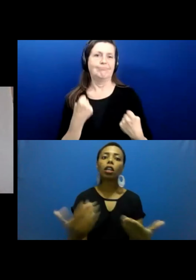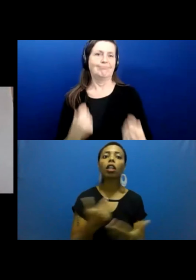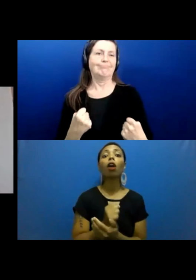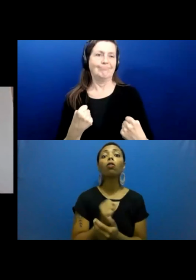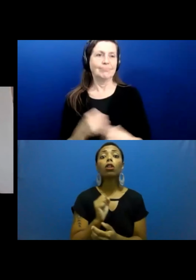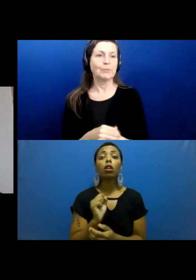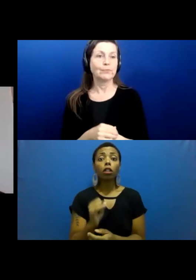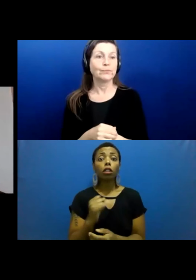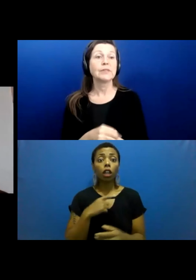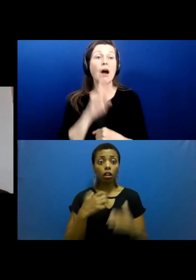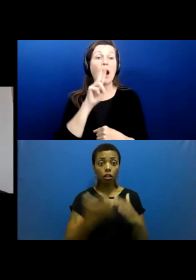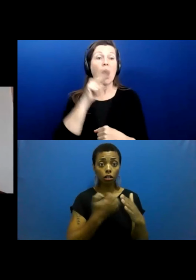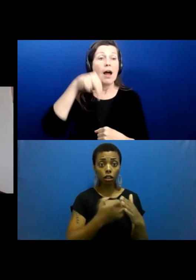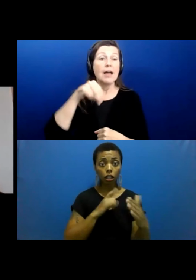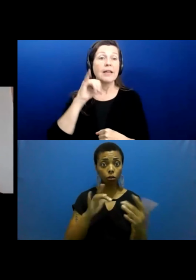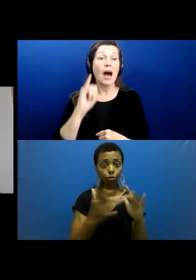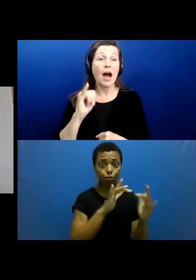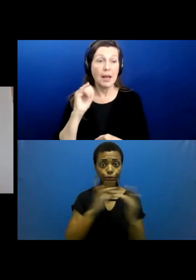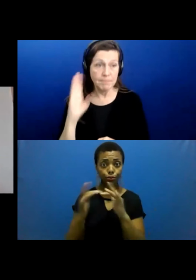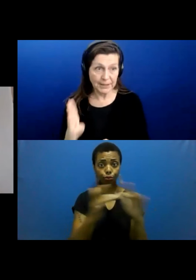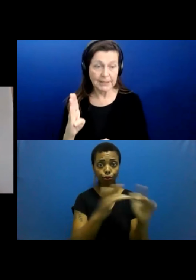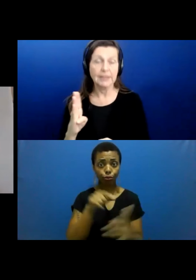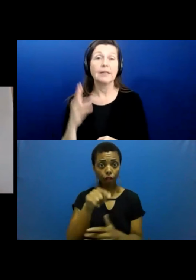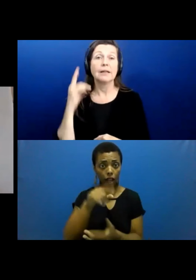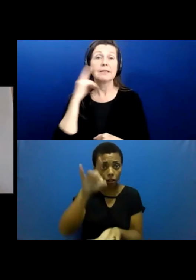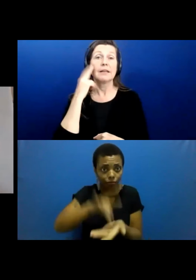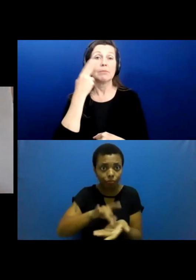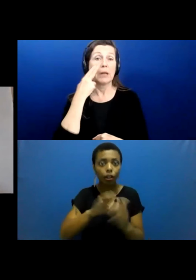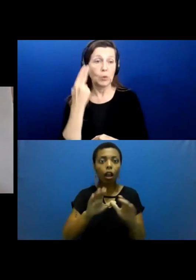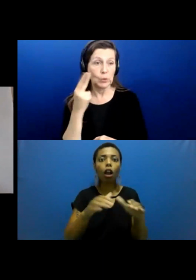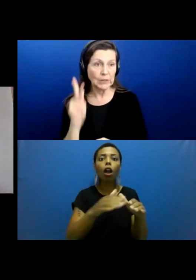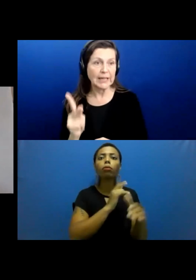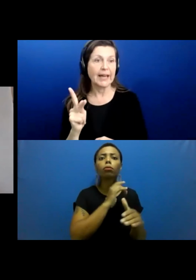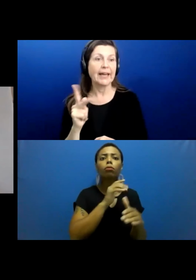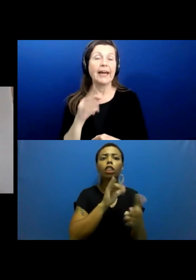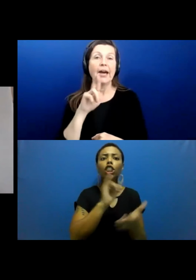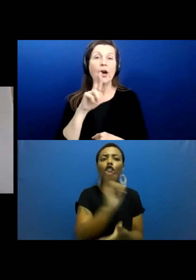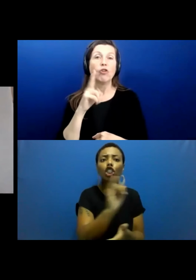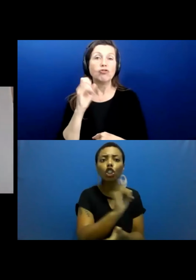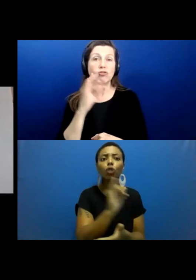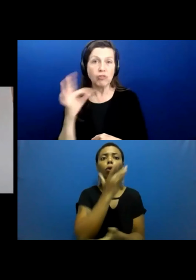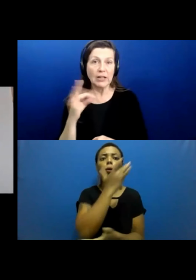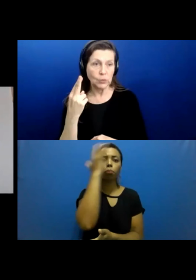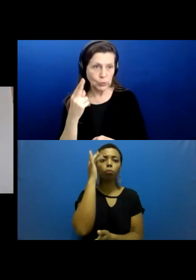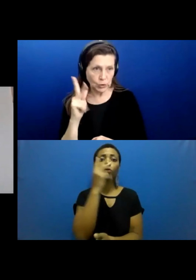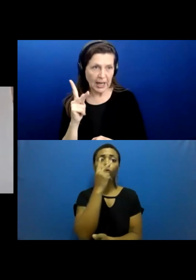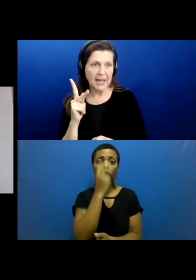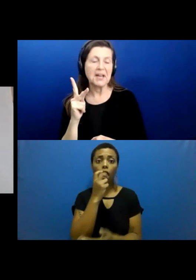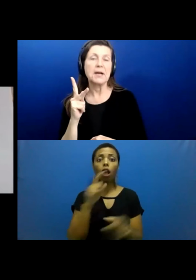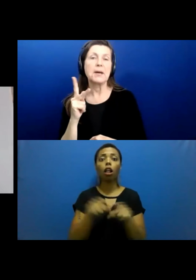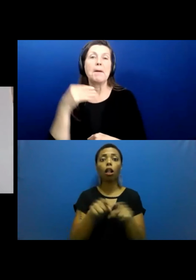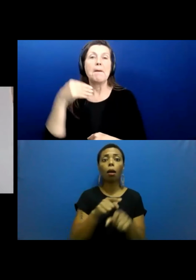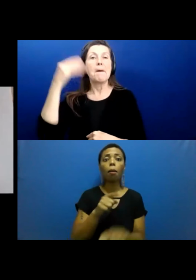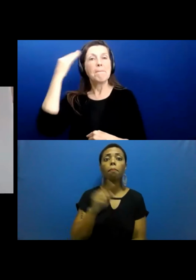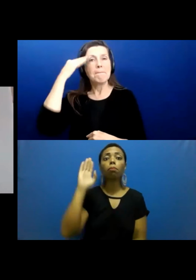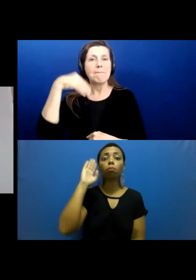National Institute of the Blind, Deafblind UK, RECT UK, MENCAP, the University of Birmingham and the University